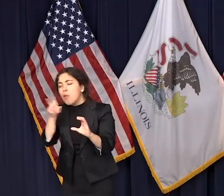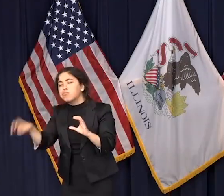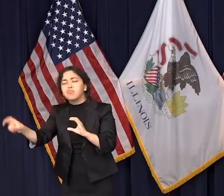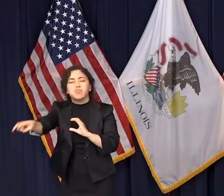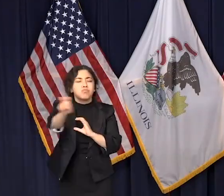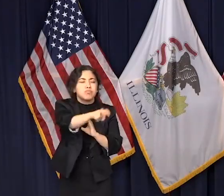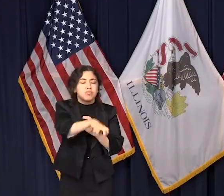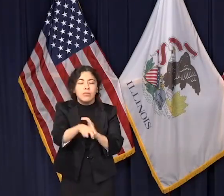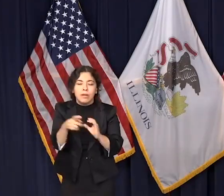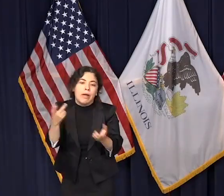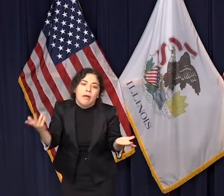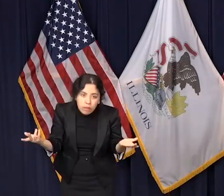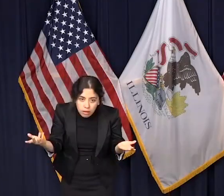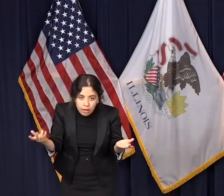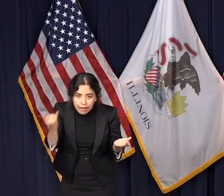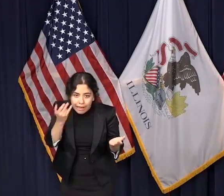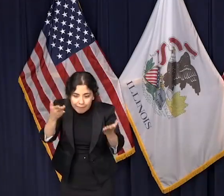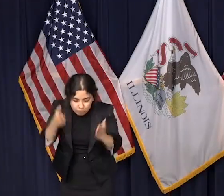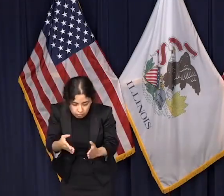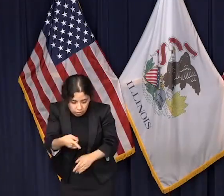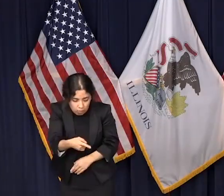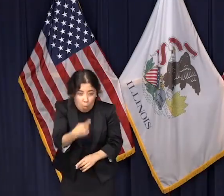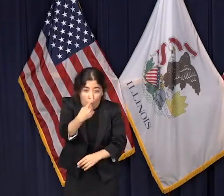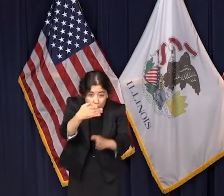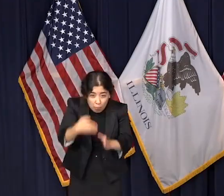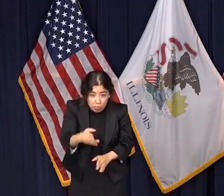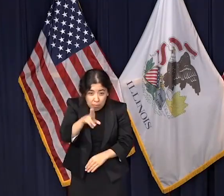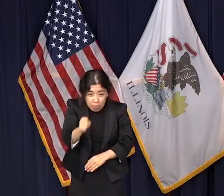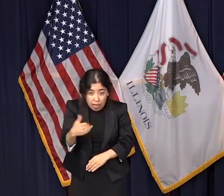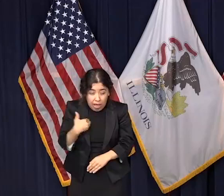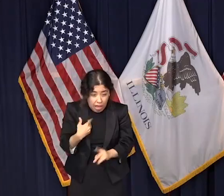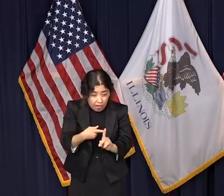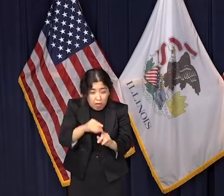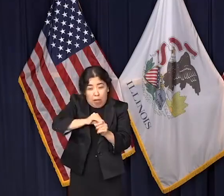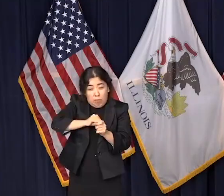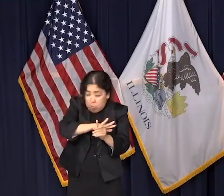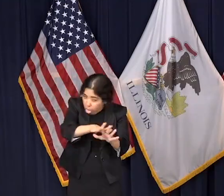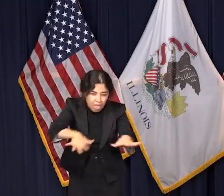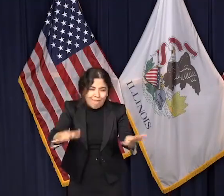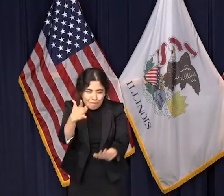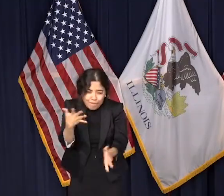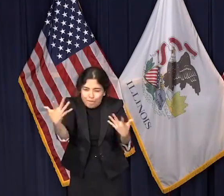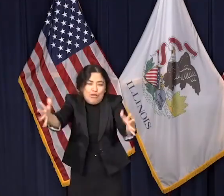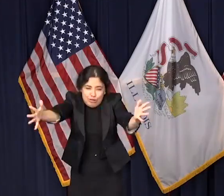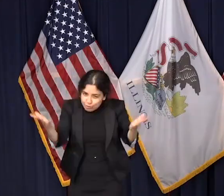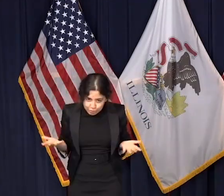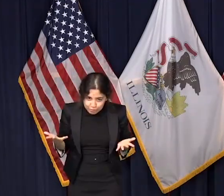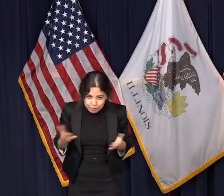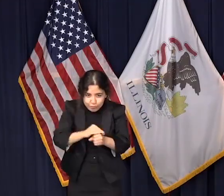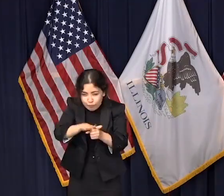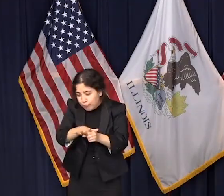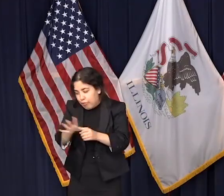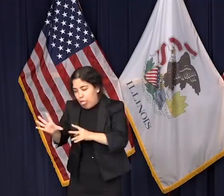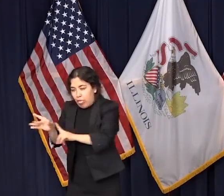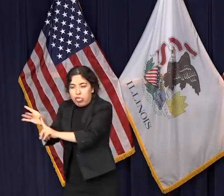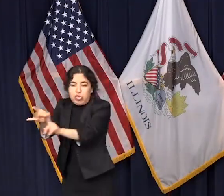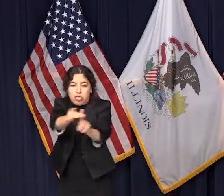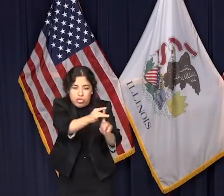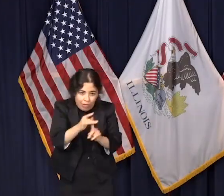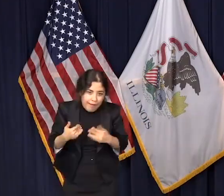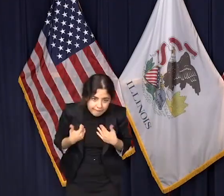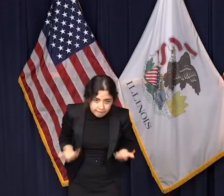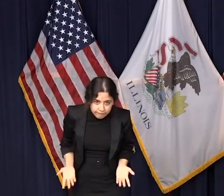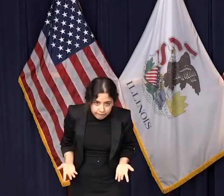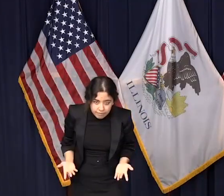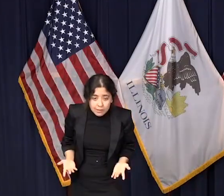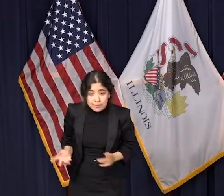it when they went on a party bus and spread it to the locations that they went to. So the local officials have